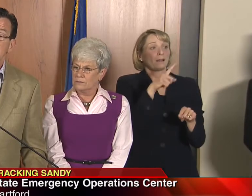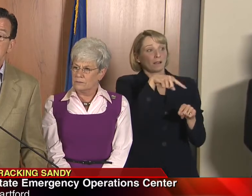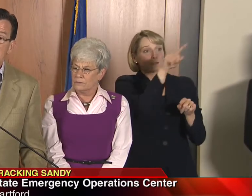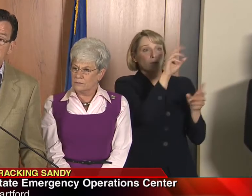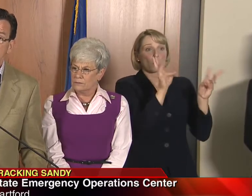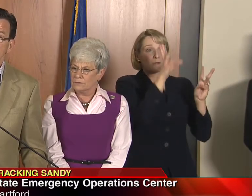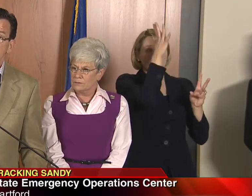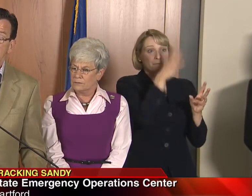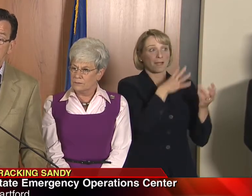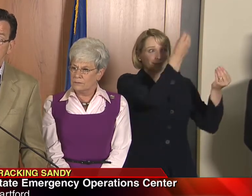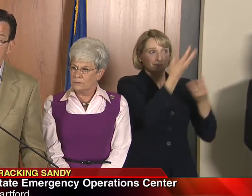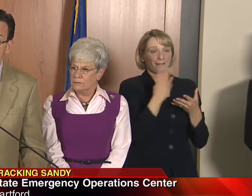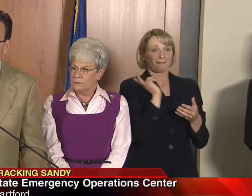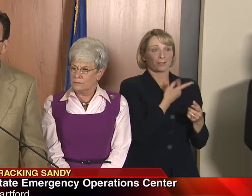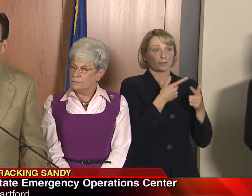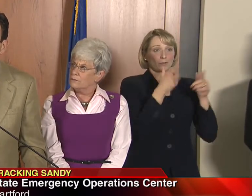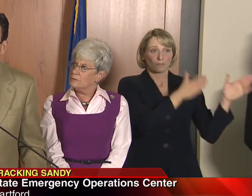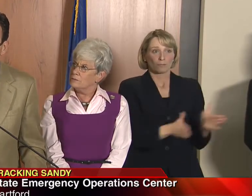for. National